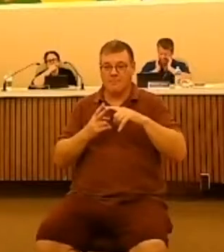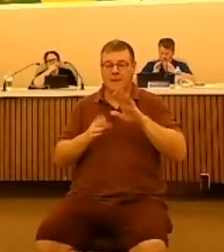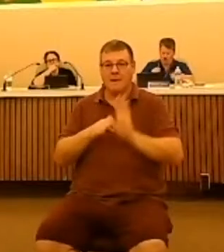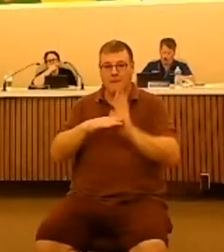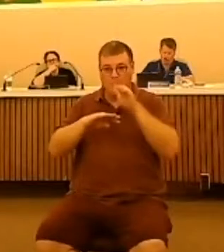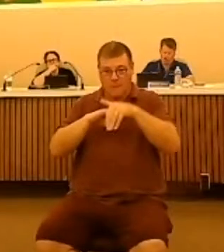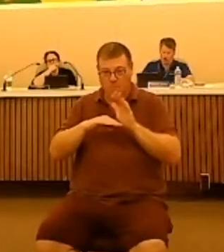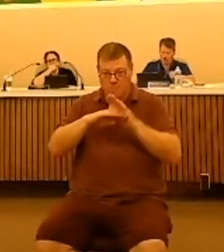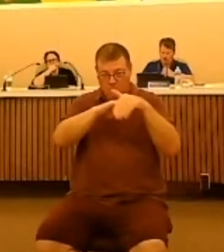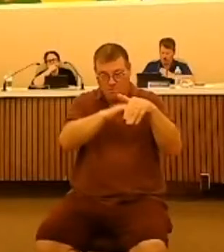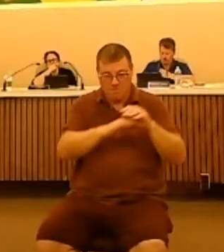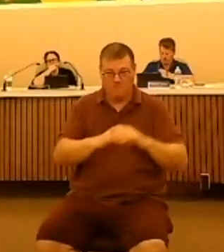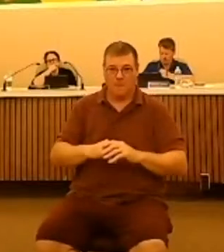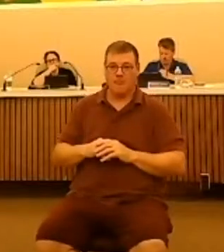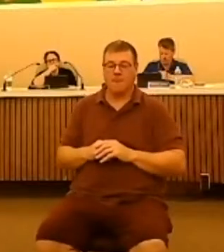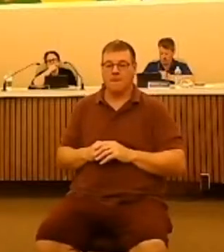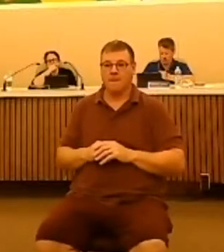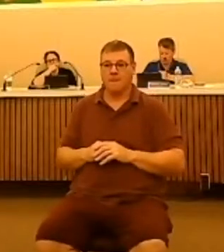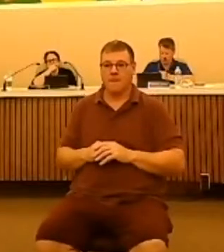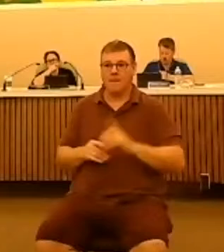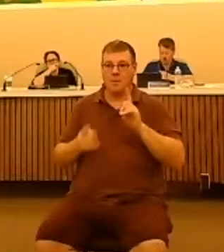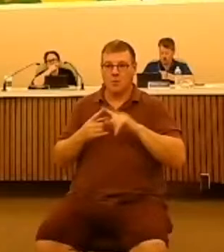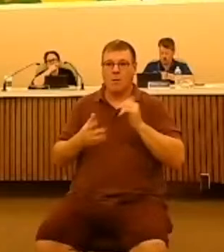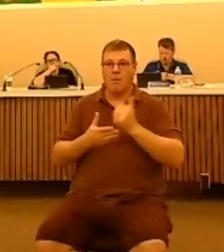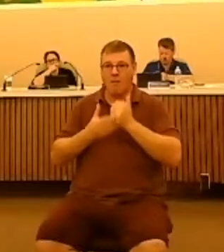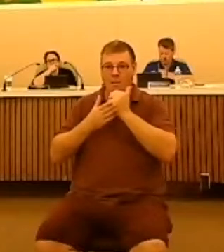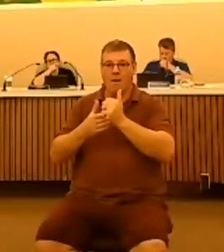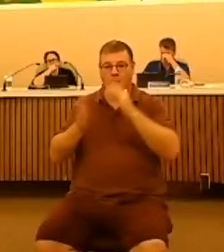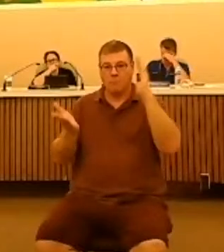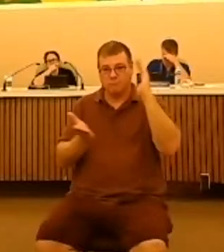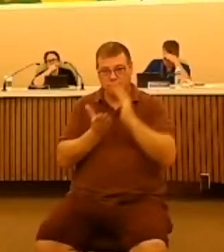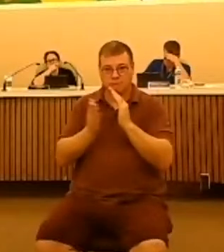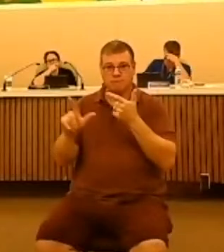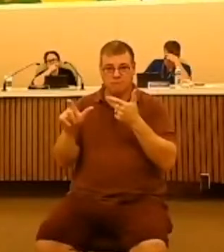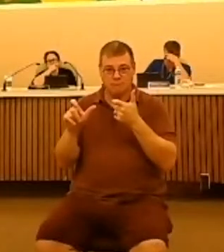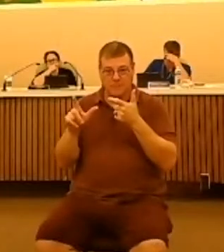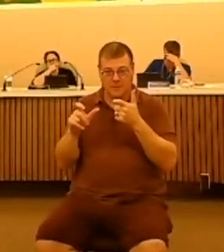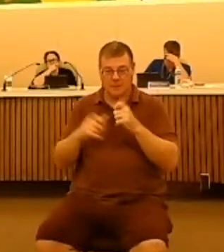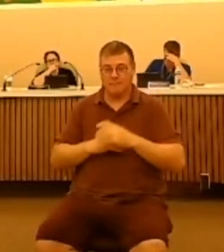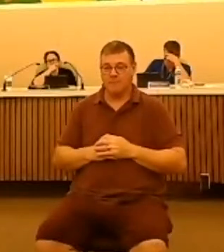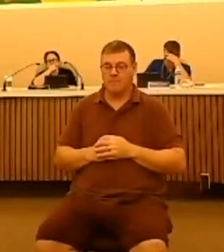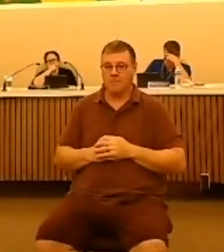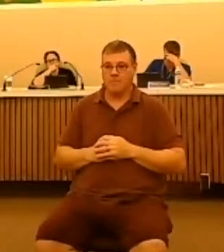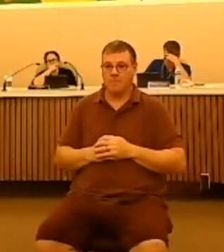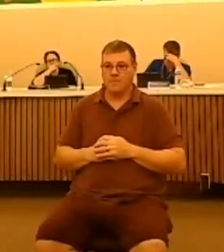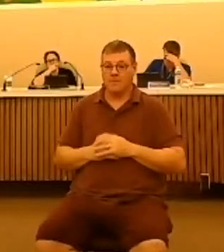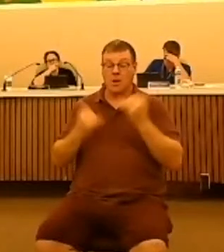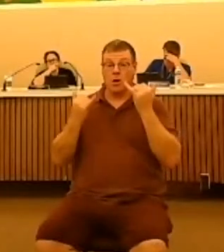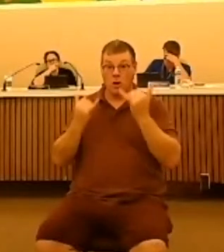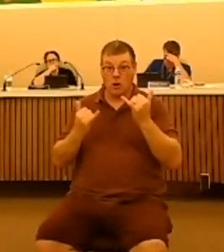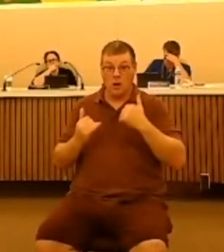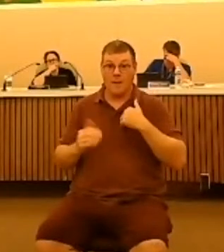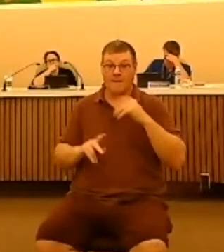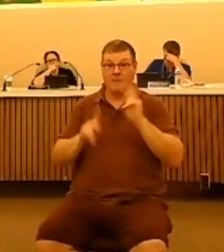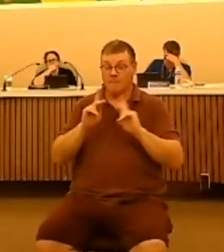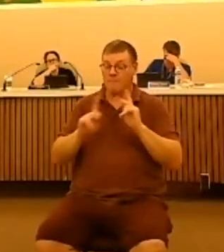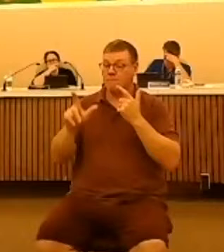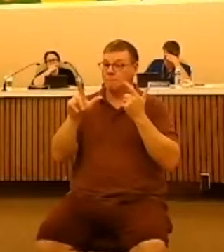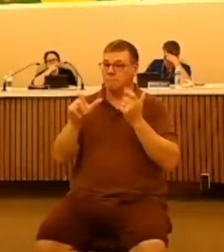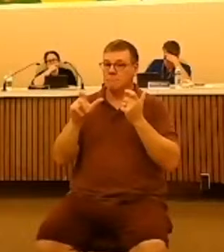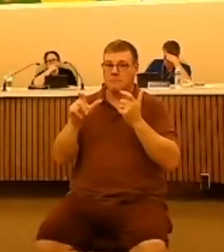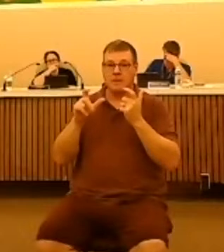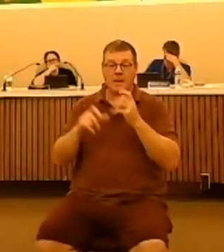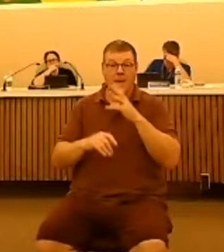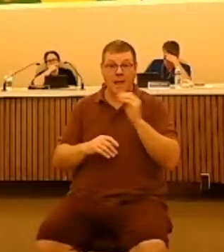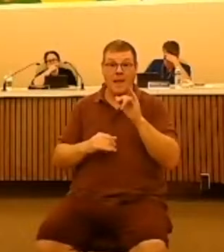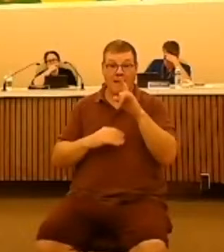Avenue to help reduce the speed at which cars will travel down the roads. We currently have people that speed down these roads, and if you